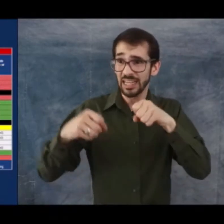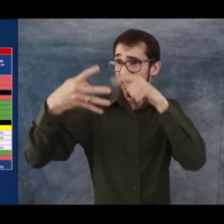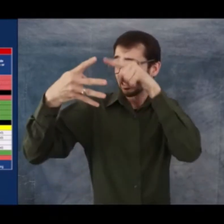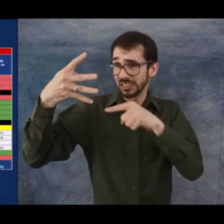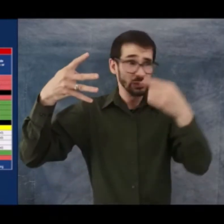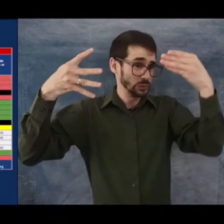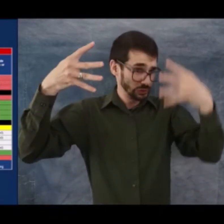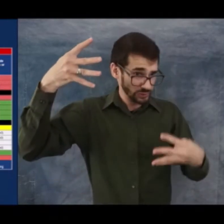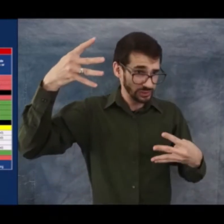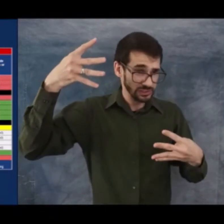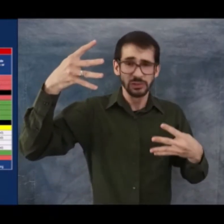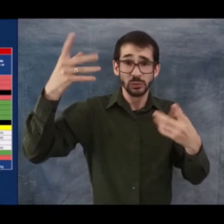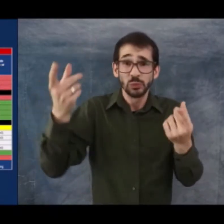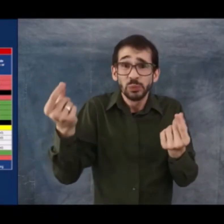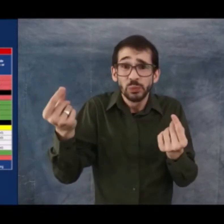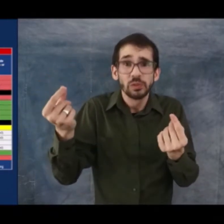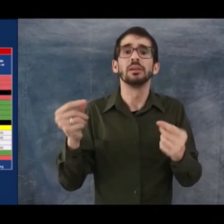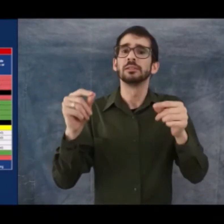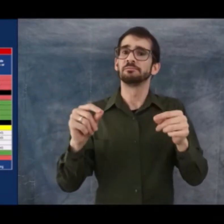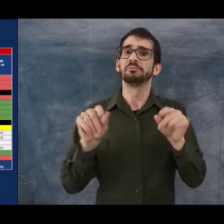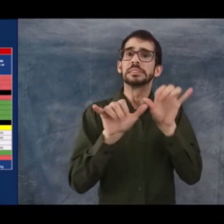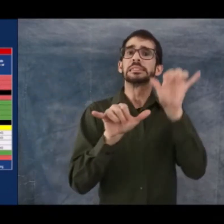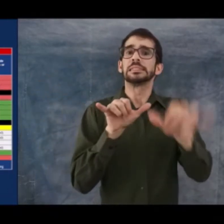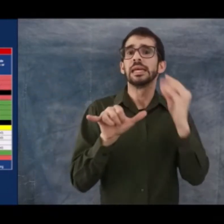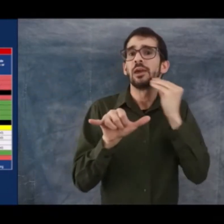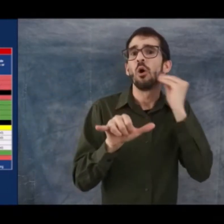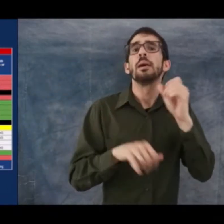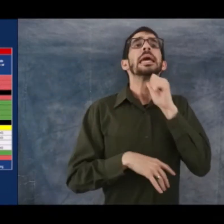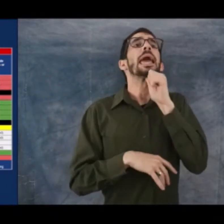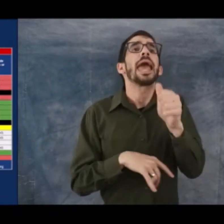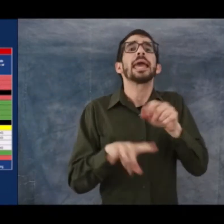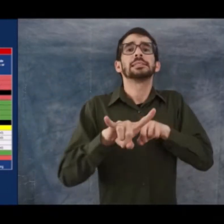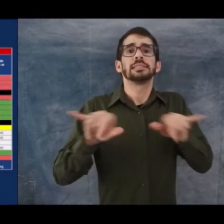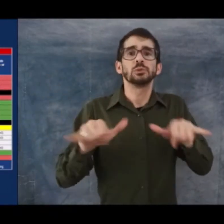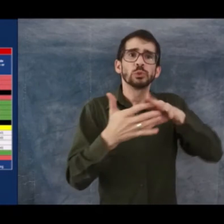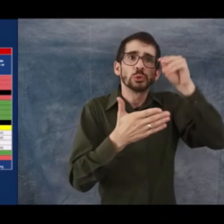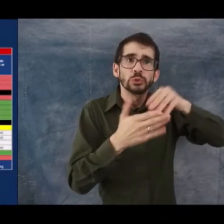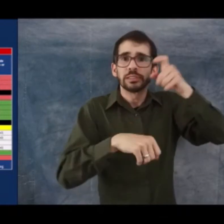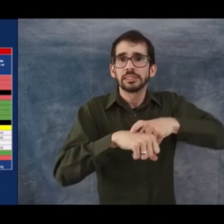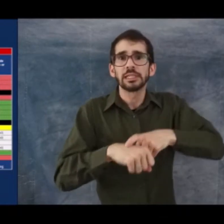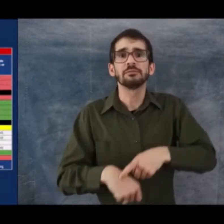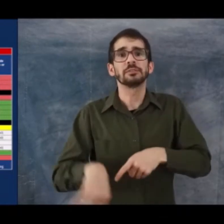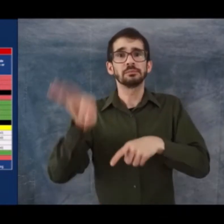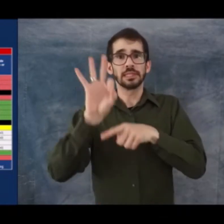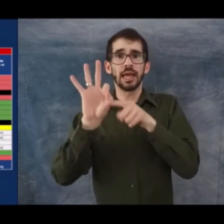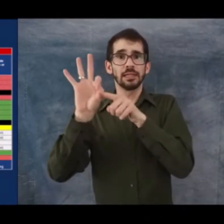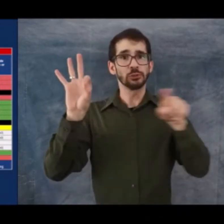will have asynchronous learning time from 9 a.m. to 1:30 p.m.